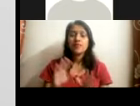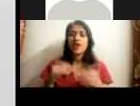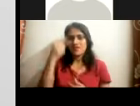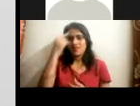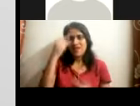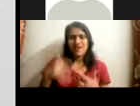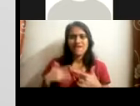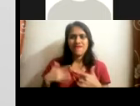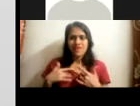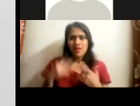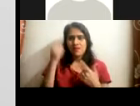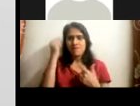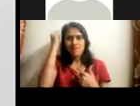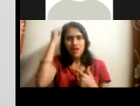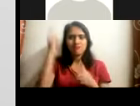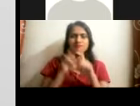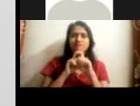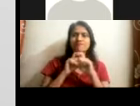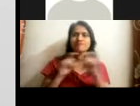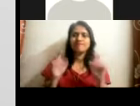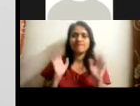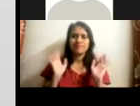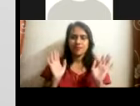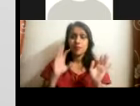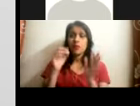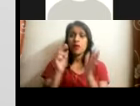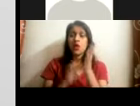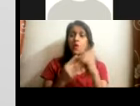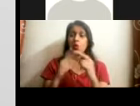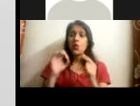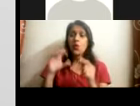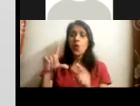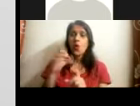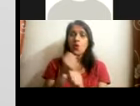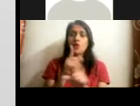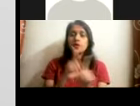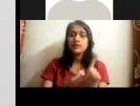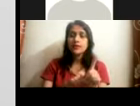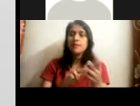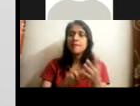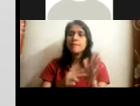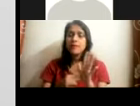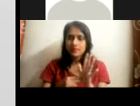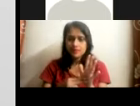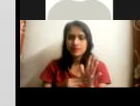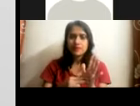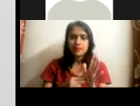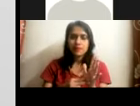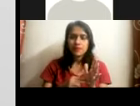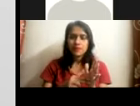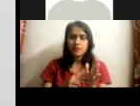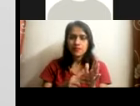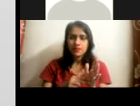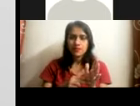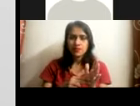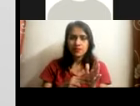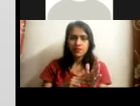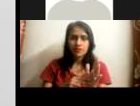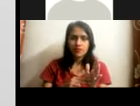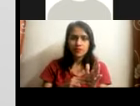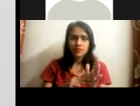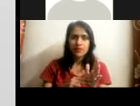it clear in my head. Ontology refers to what is there to know. Epistemology, on the other hand, refers to how